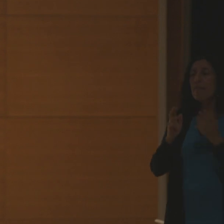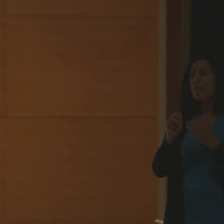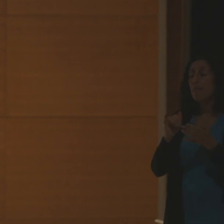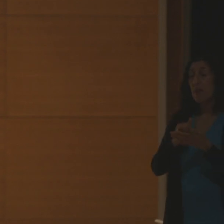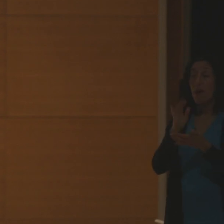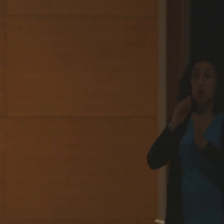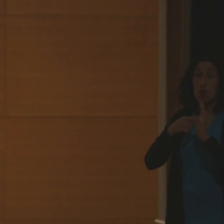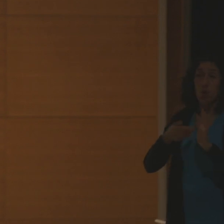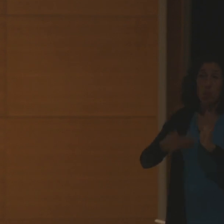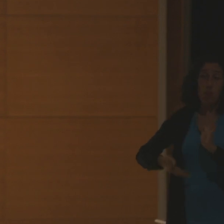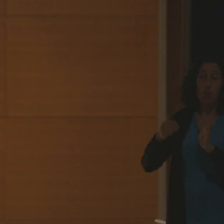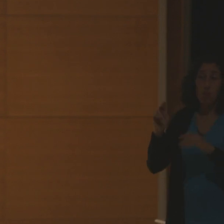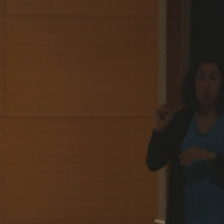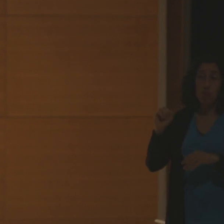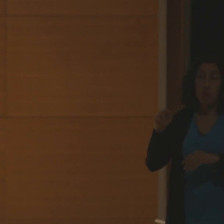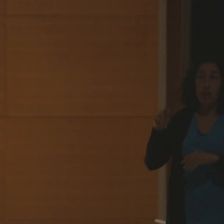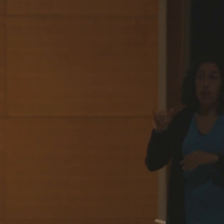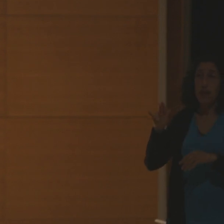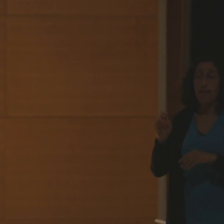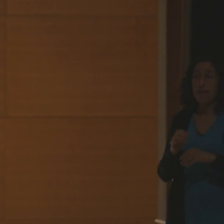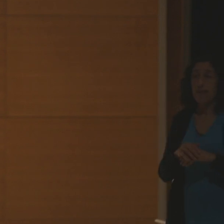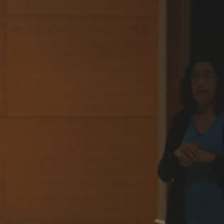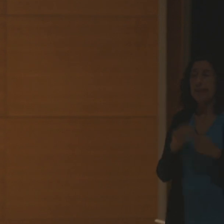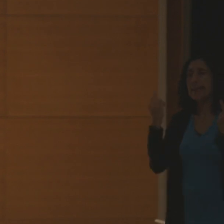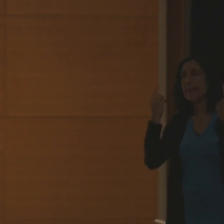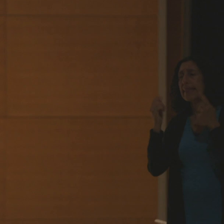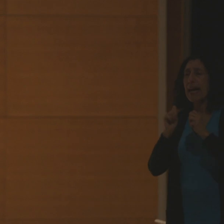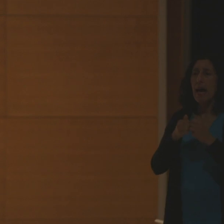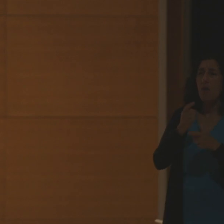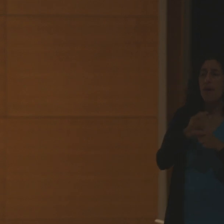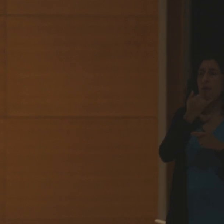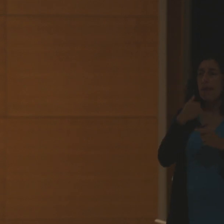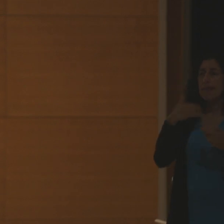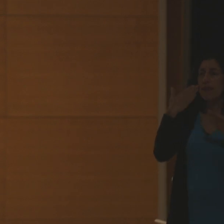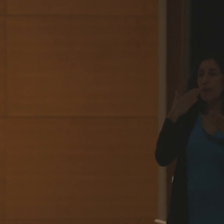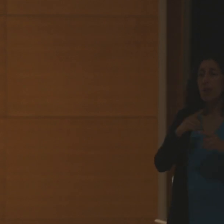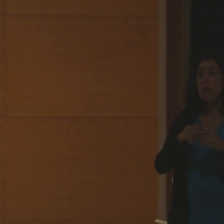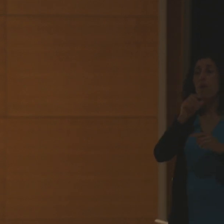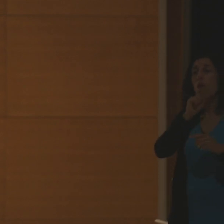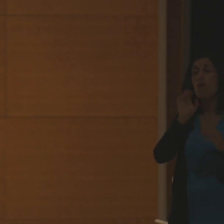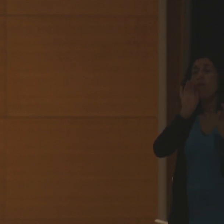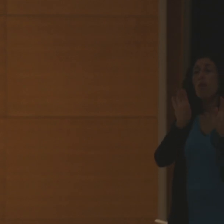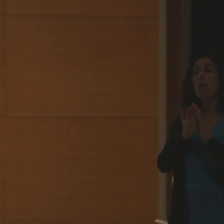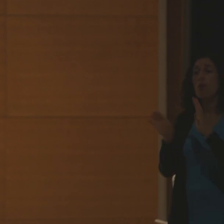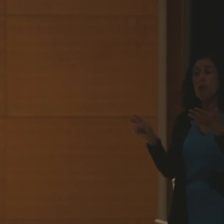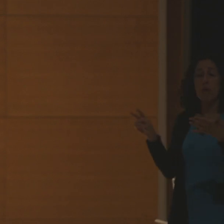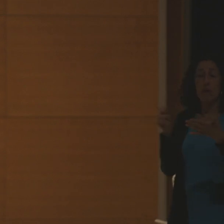the time. Those old photos always bothered Mary, and she stares at her bare